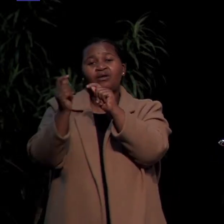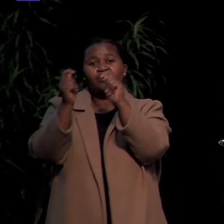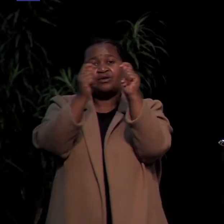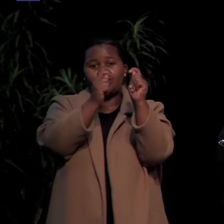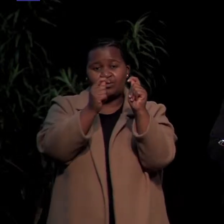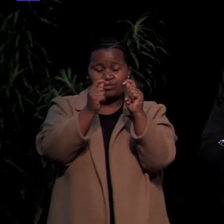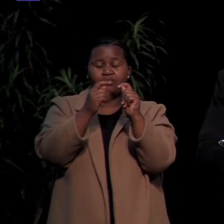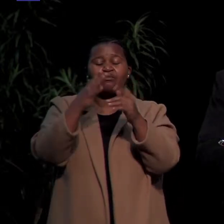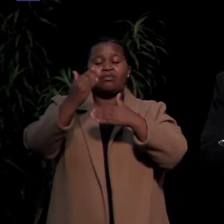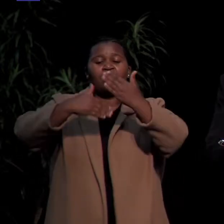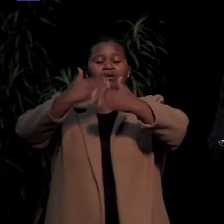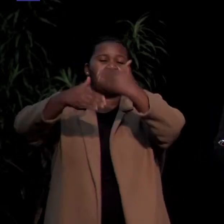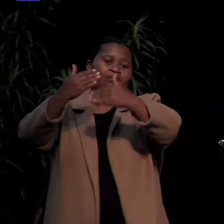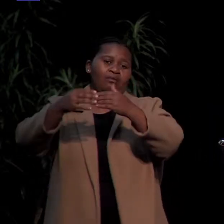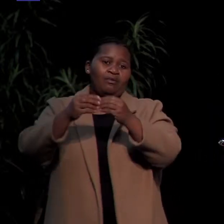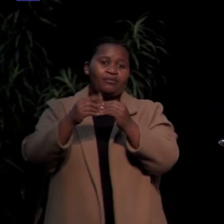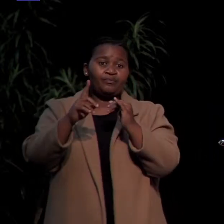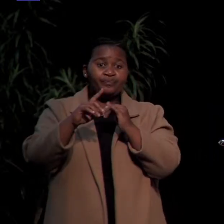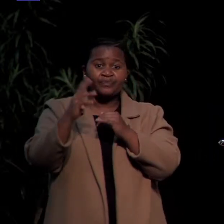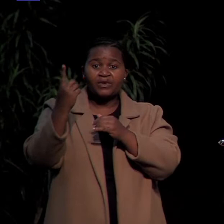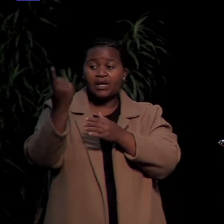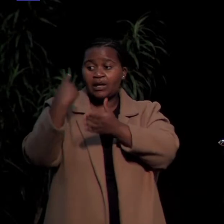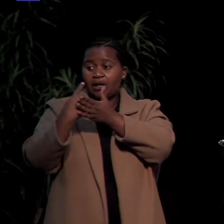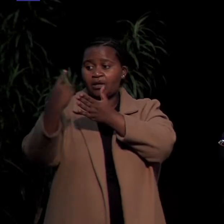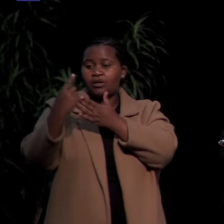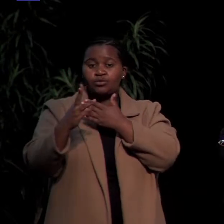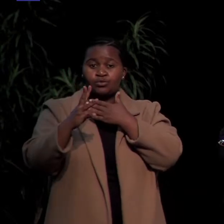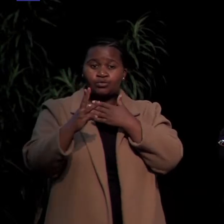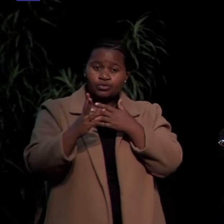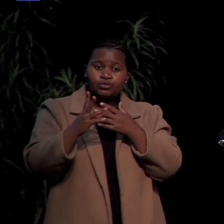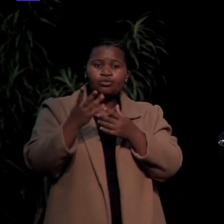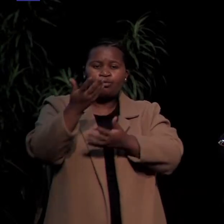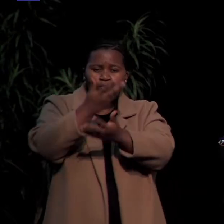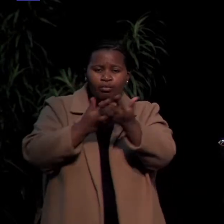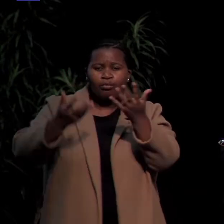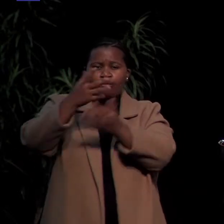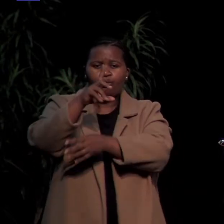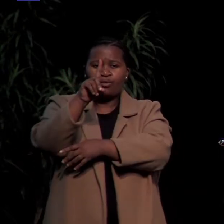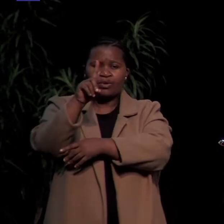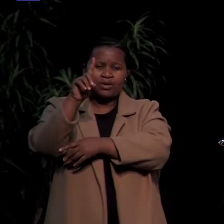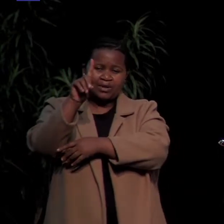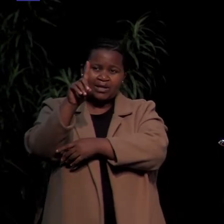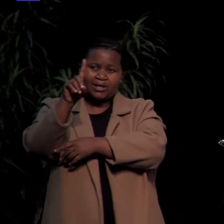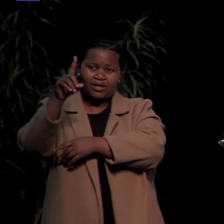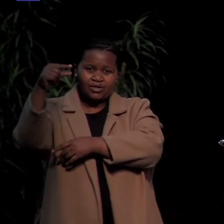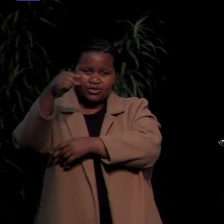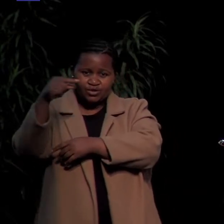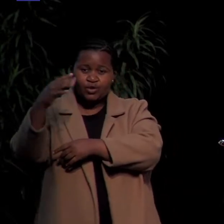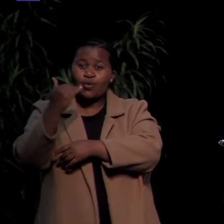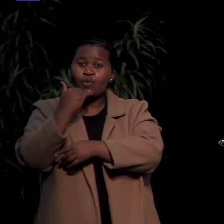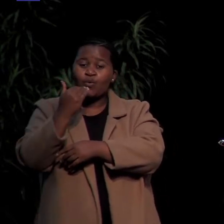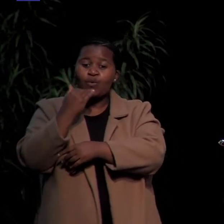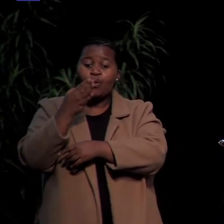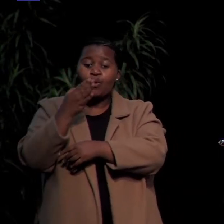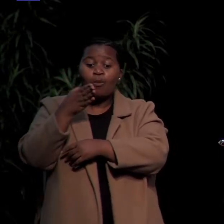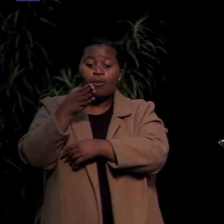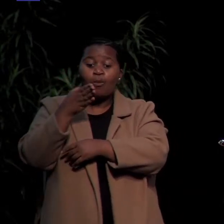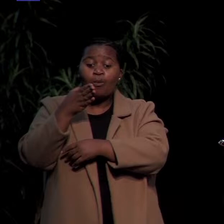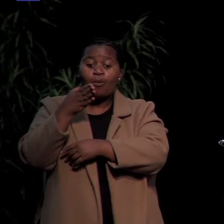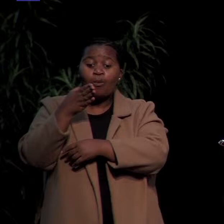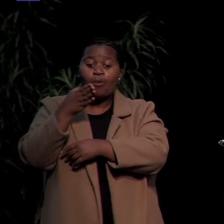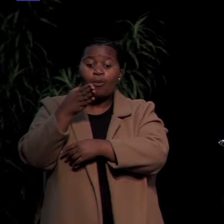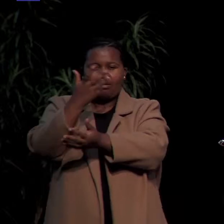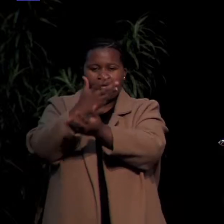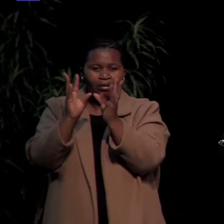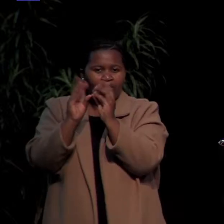is currently ongoing. Last week, we engaged the DDG responsible for public transport, who was here at the ICC. We